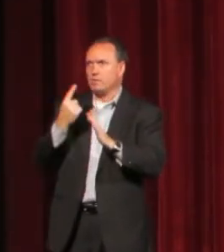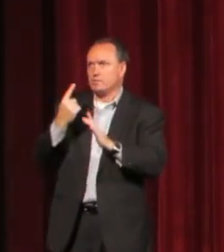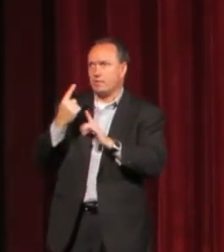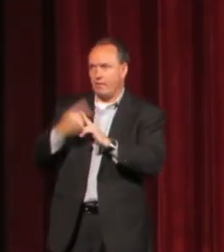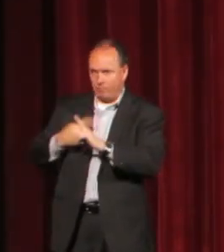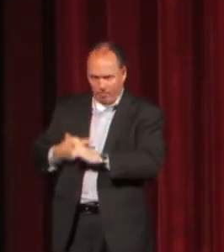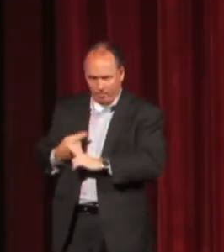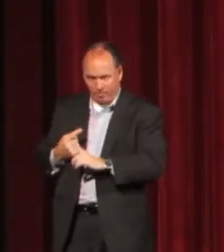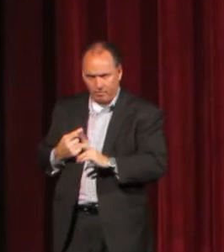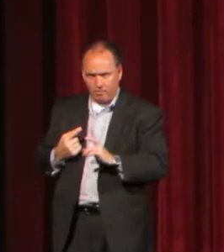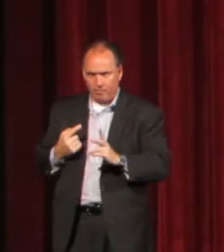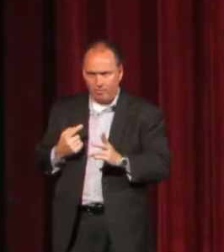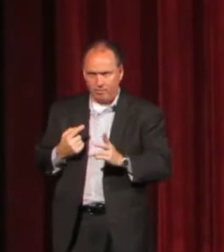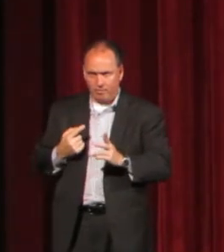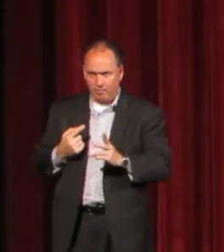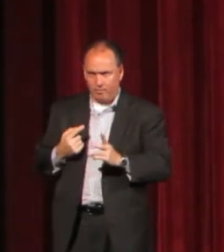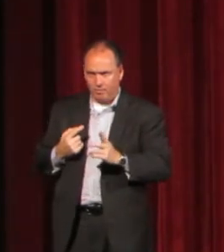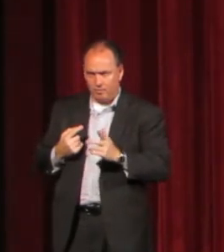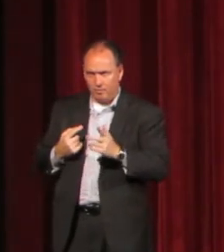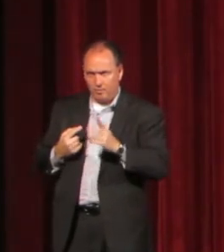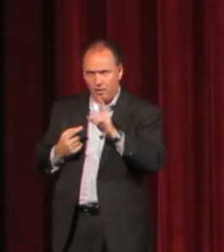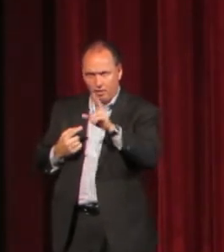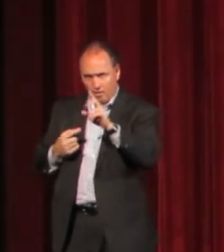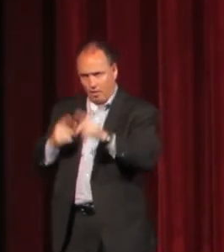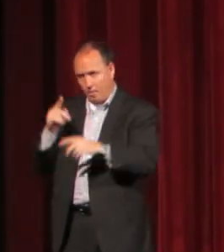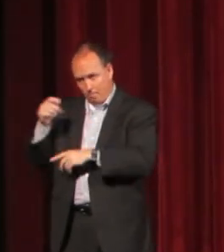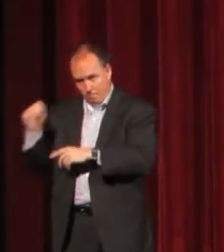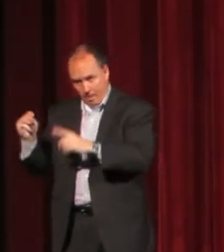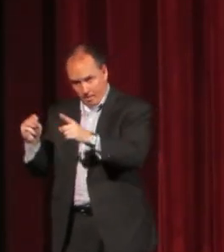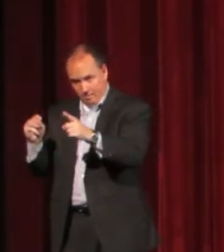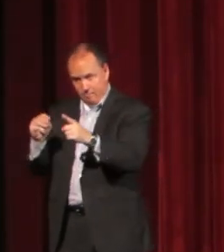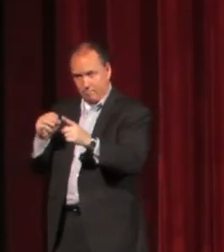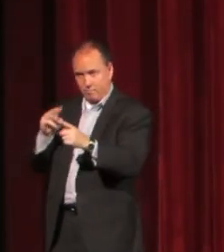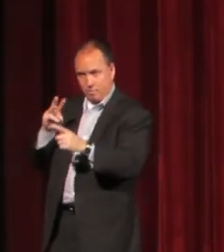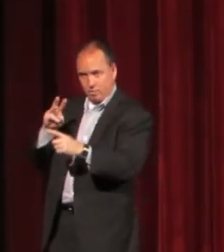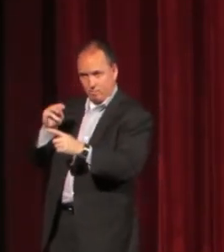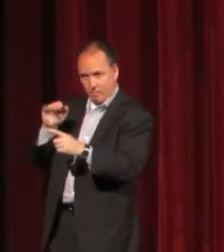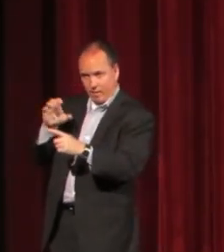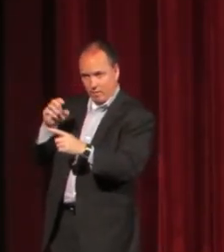state requires us to have a fire drill once a month. So we do have monthly drills. But like